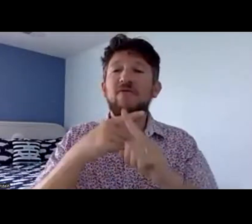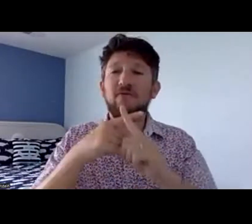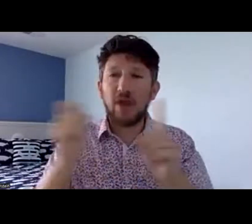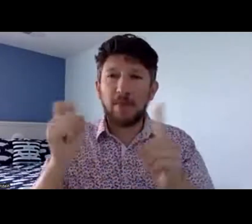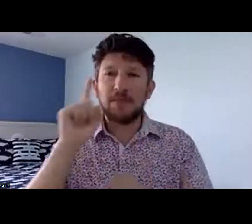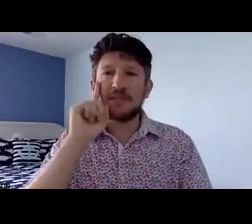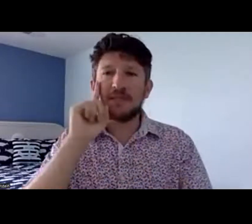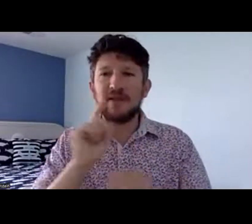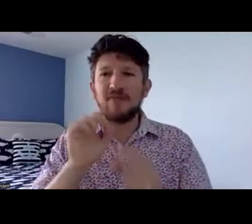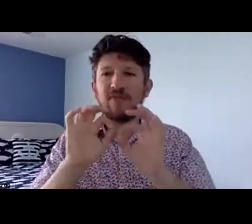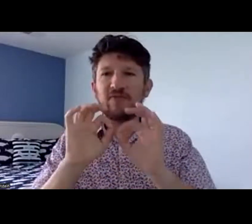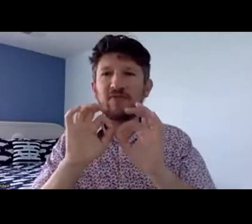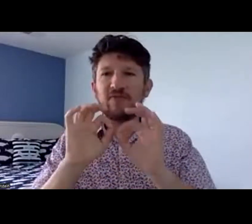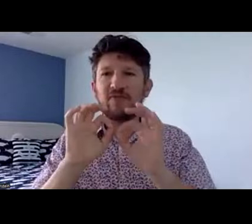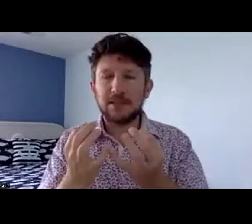And